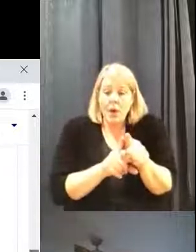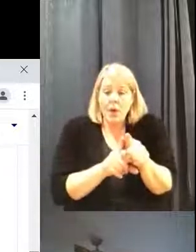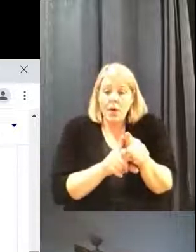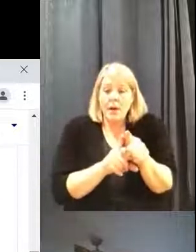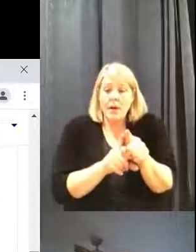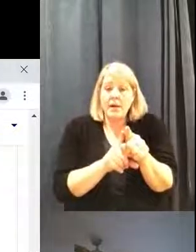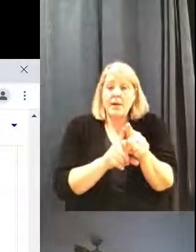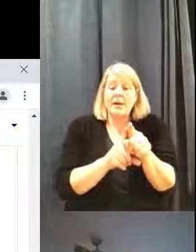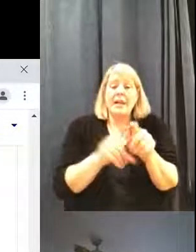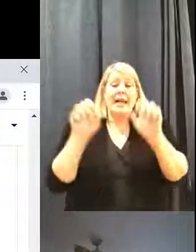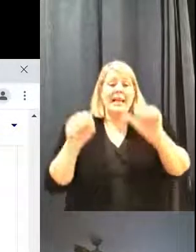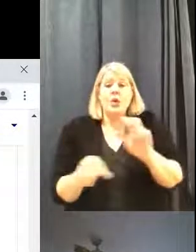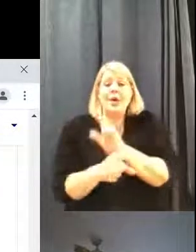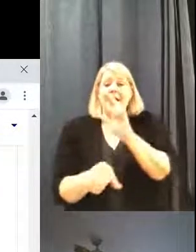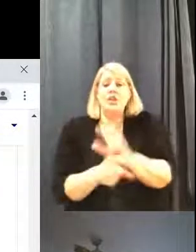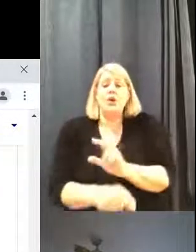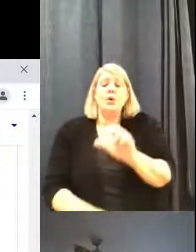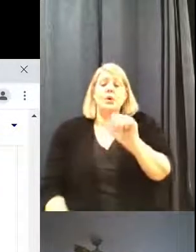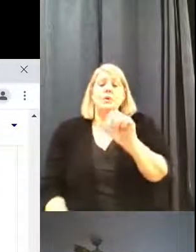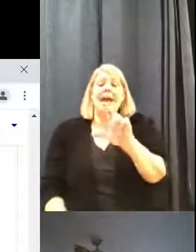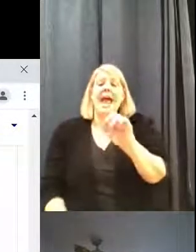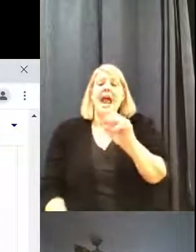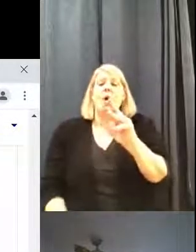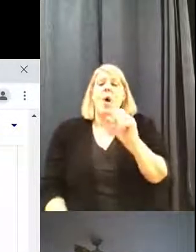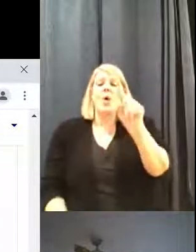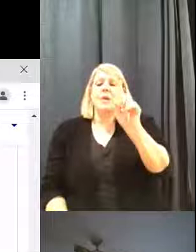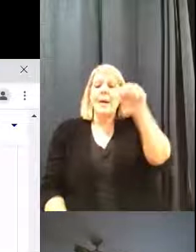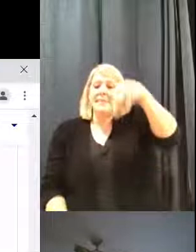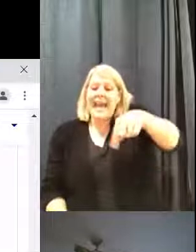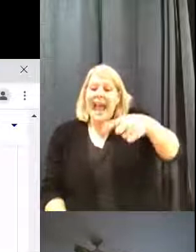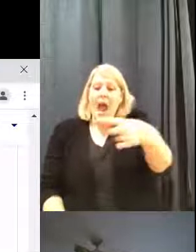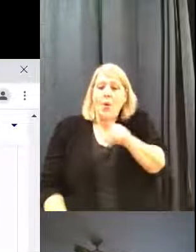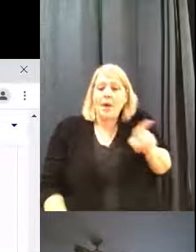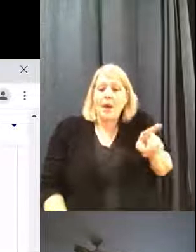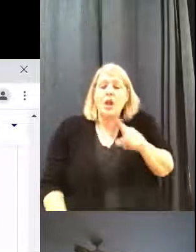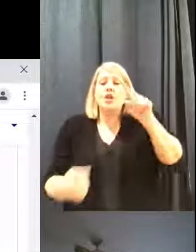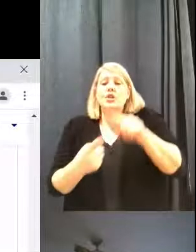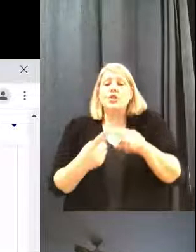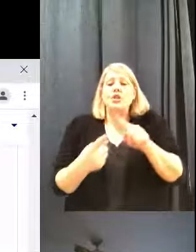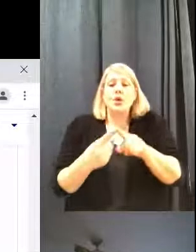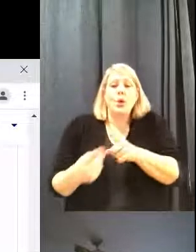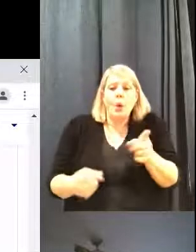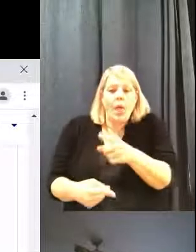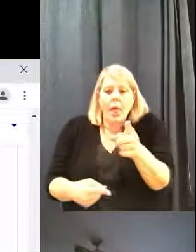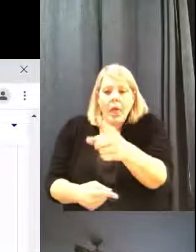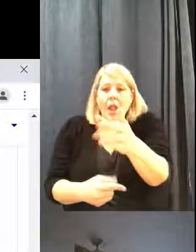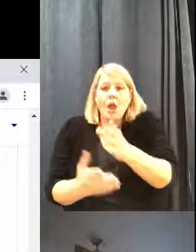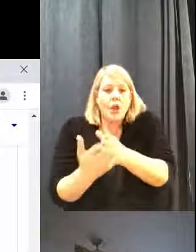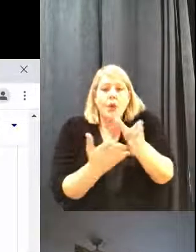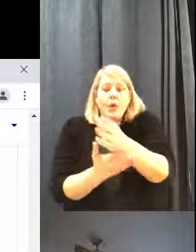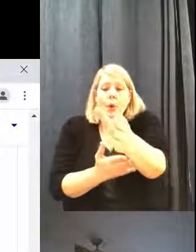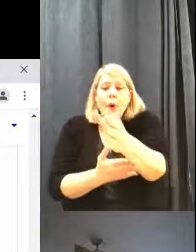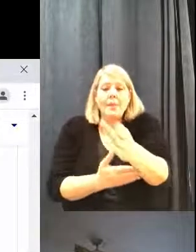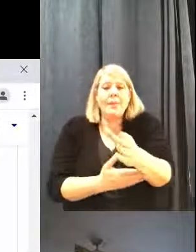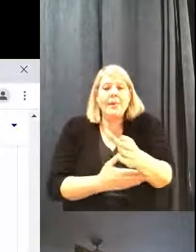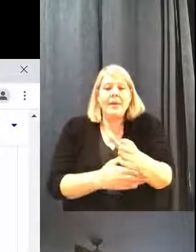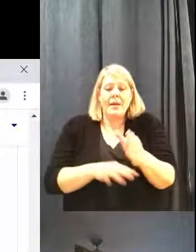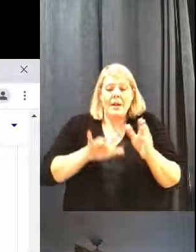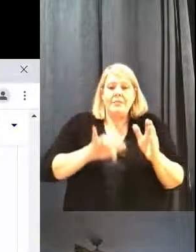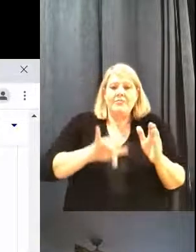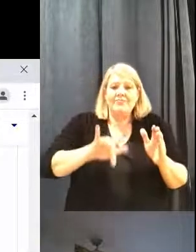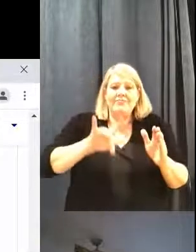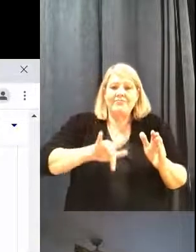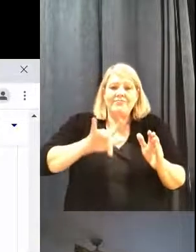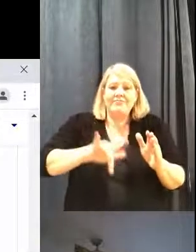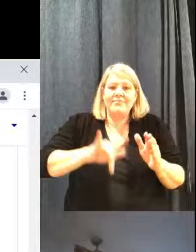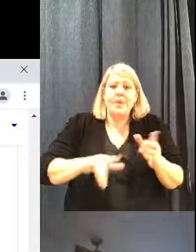use arrows to navigate through them. So you get your title slide, and then you just use these, the forward arrow down here at the bottom to just move